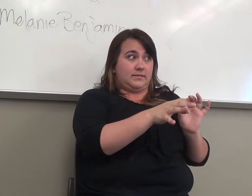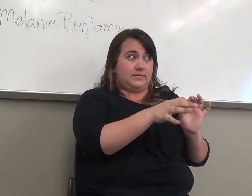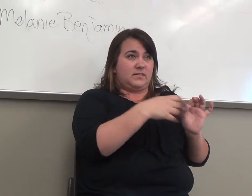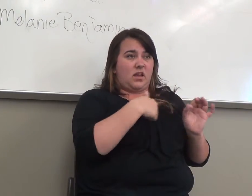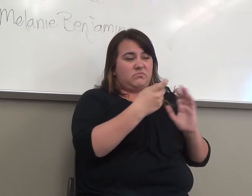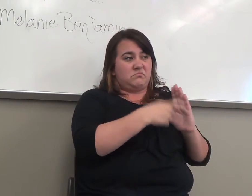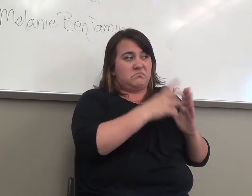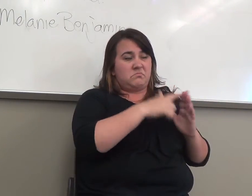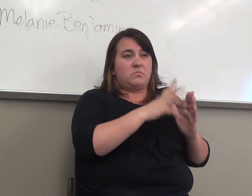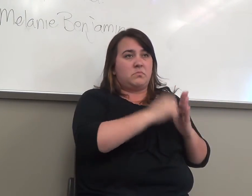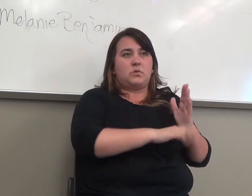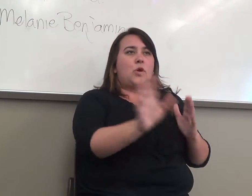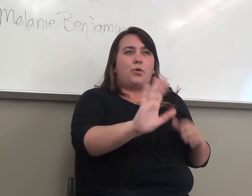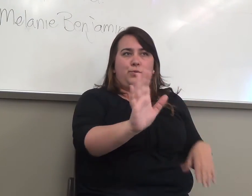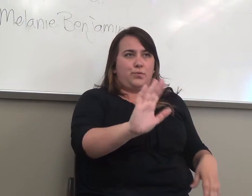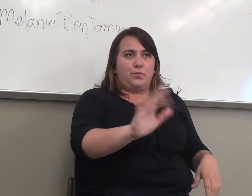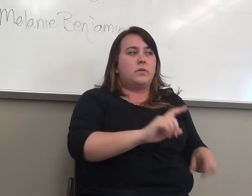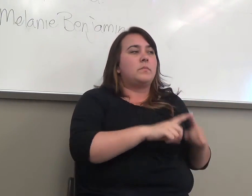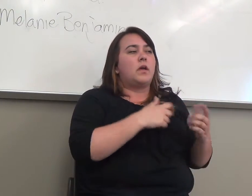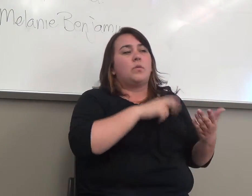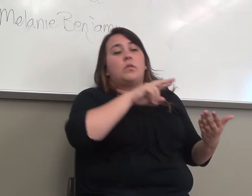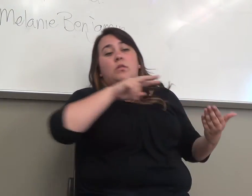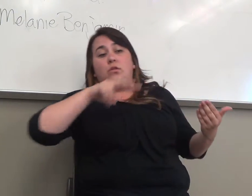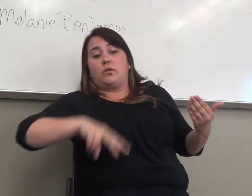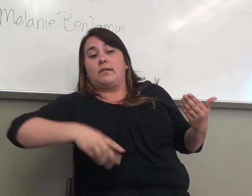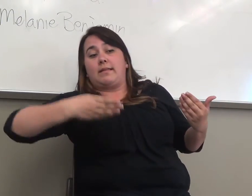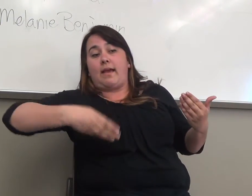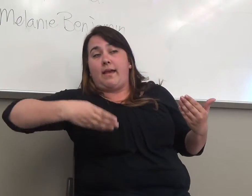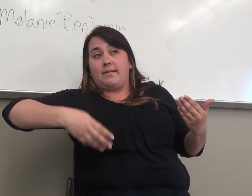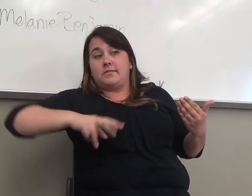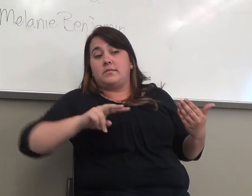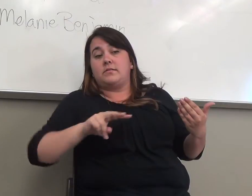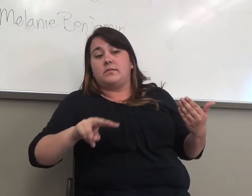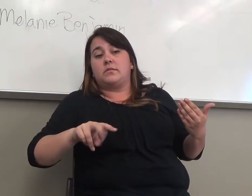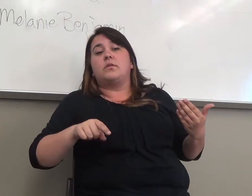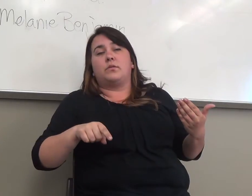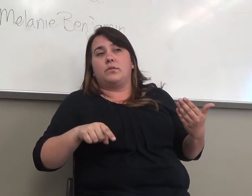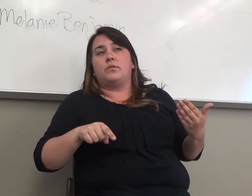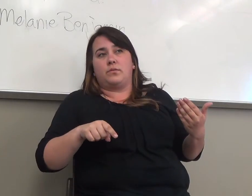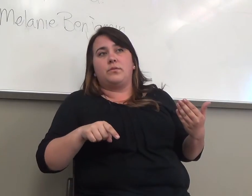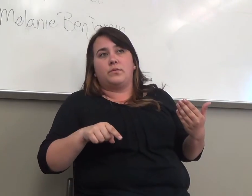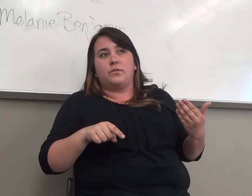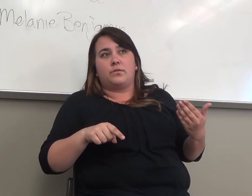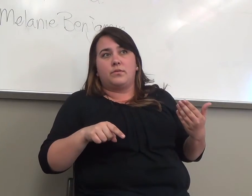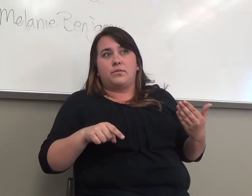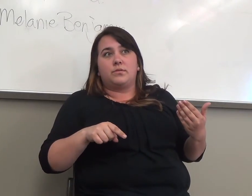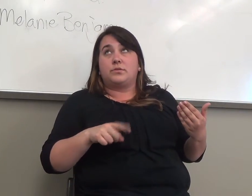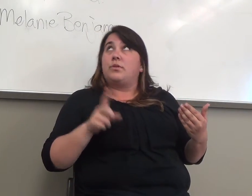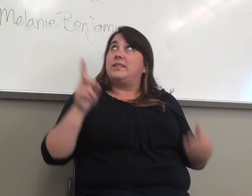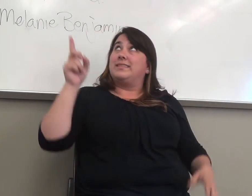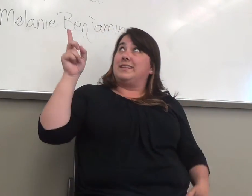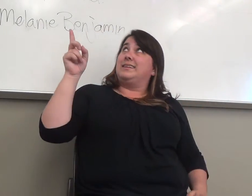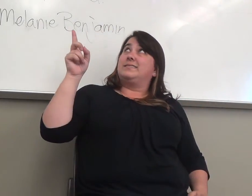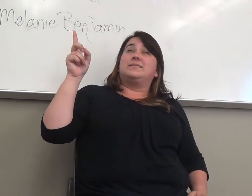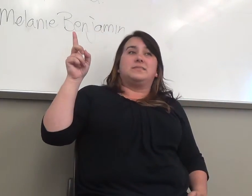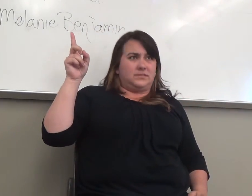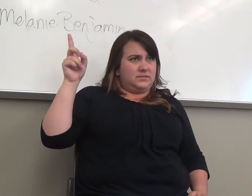you don't have an argument here. But I'm going to look at the end. Okay? So this is